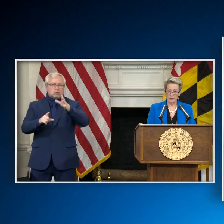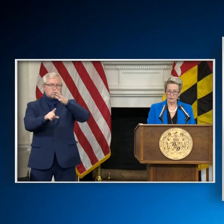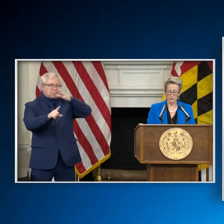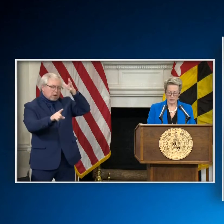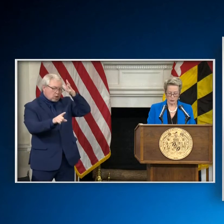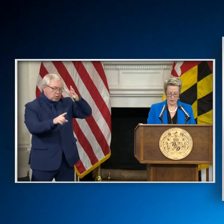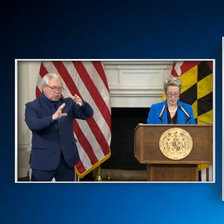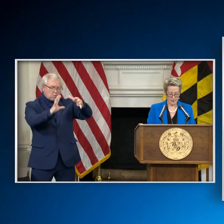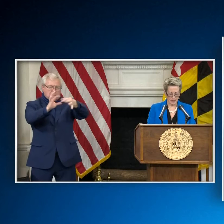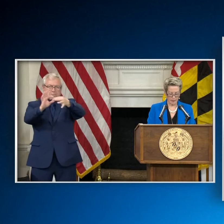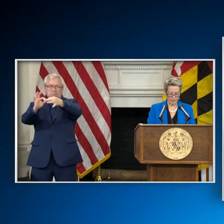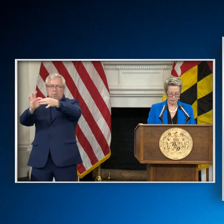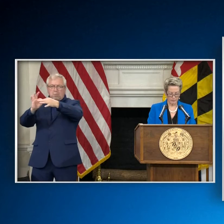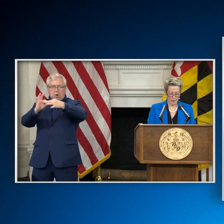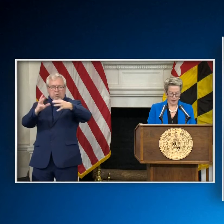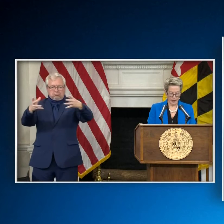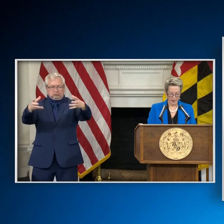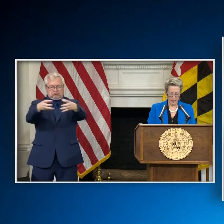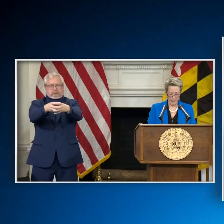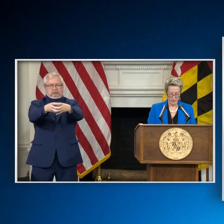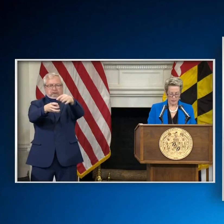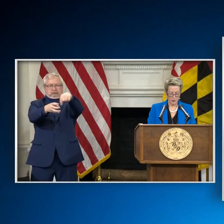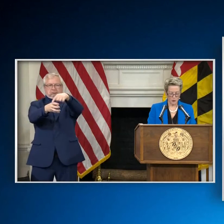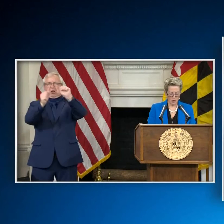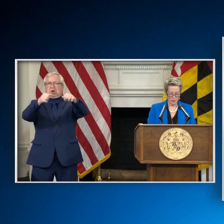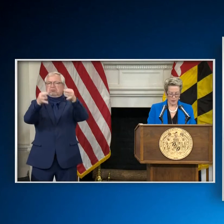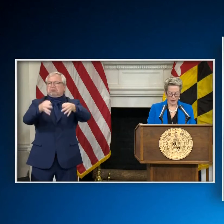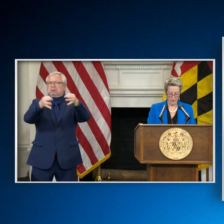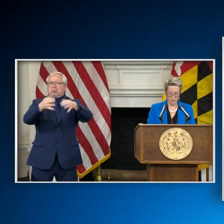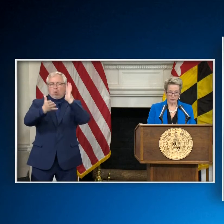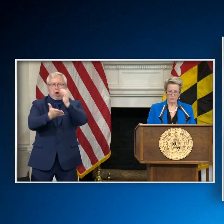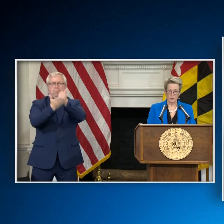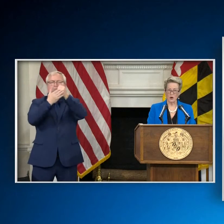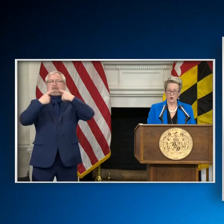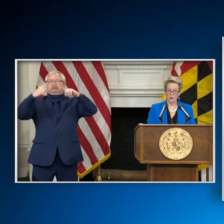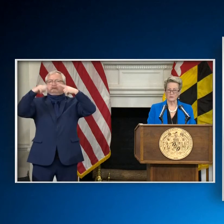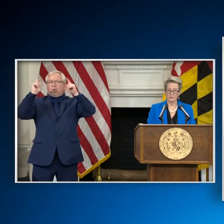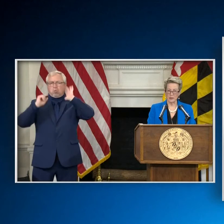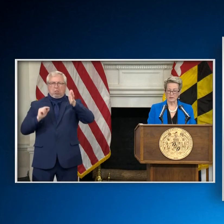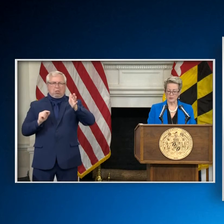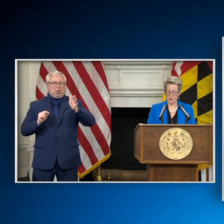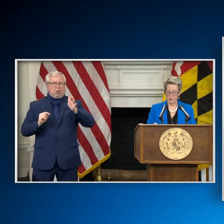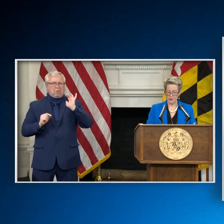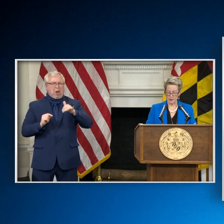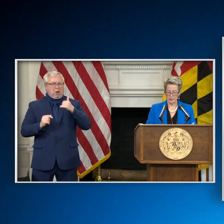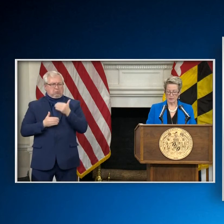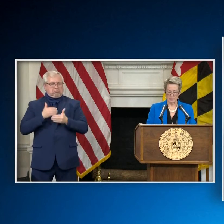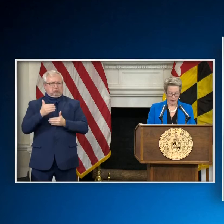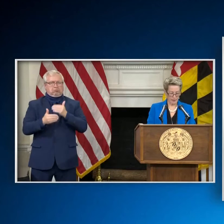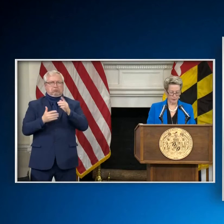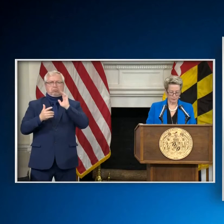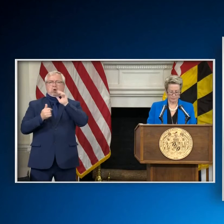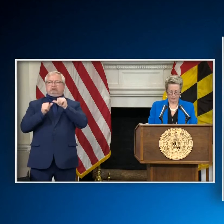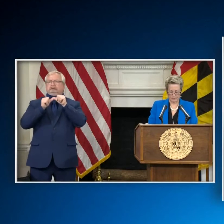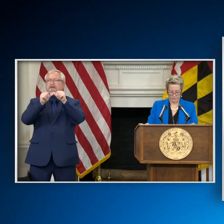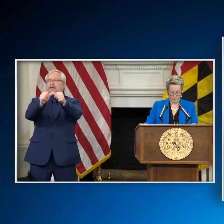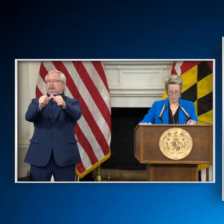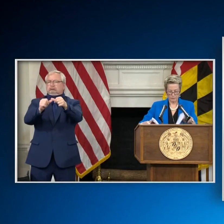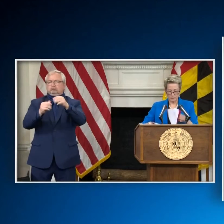we can get through this crisis together and come out stronger than ever for all of our Maryland students. Thank